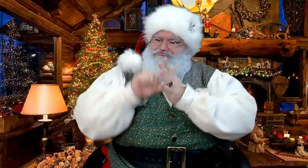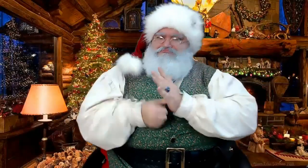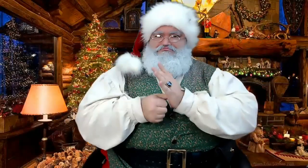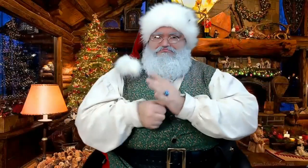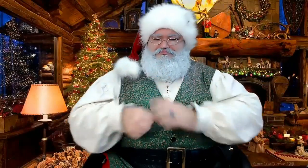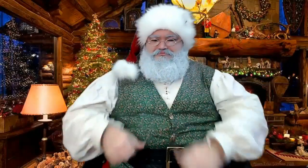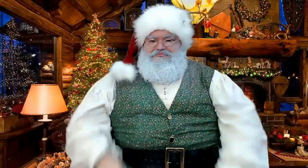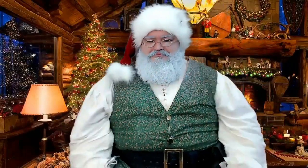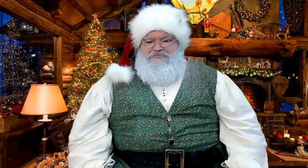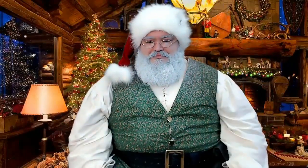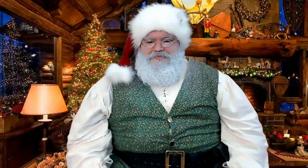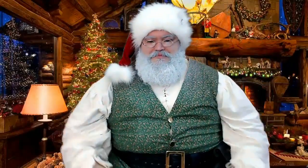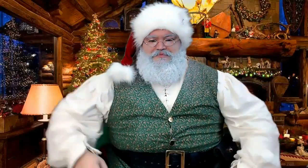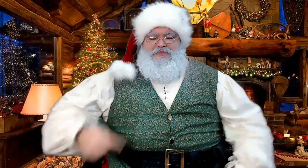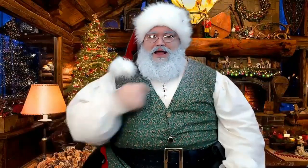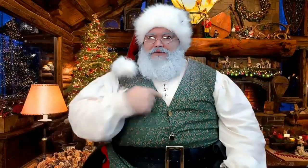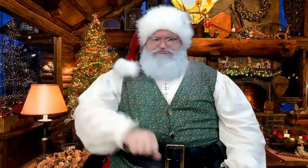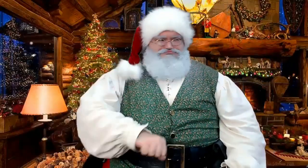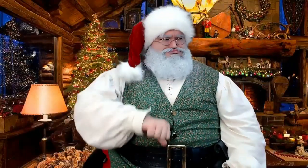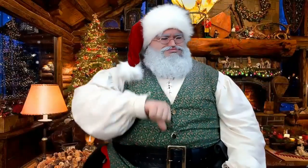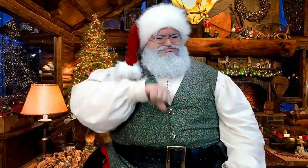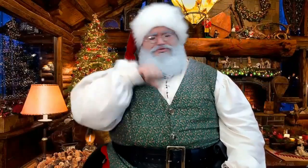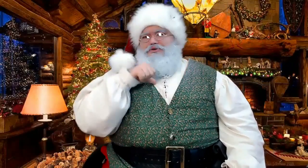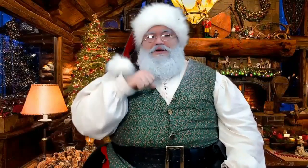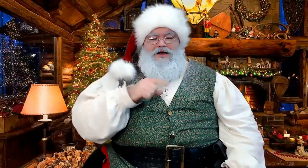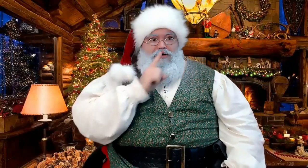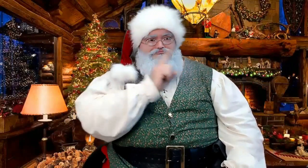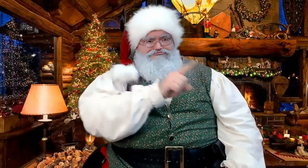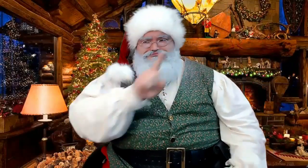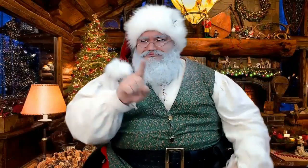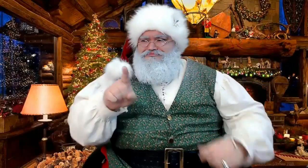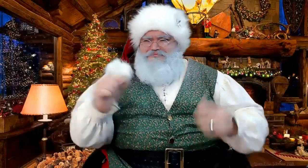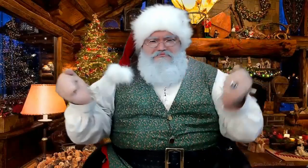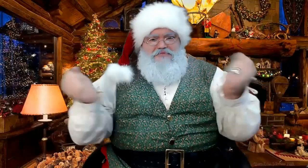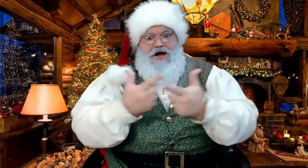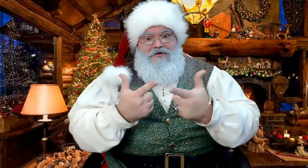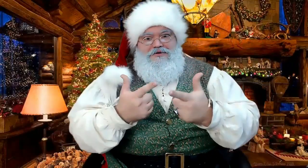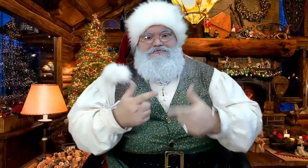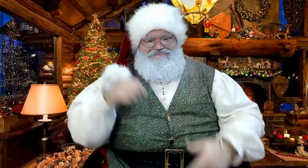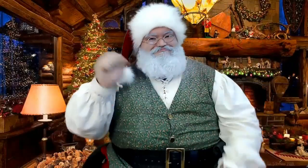awesome, and I'm impressed. I am so proud of each and every single one